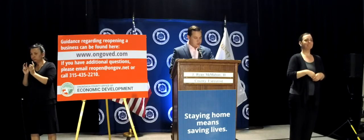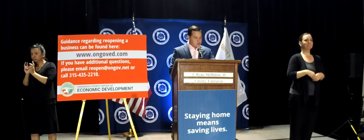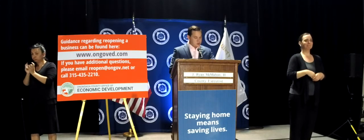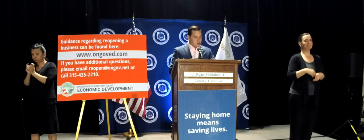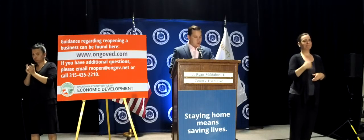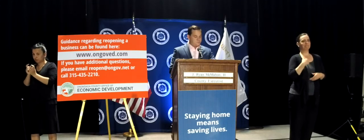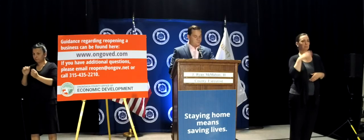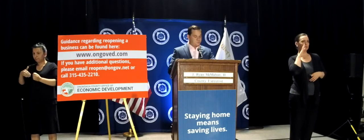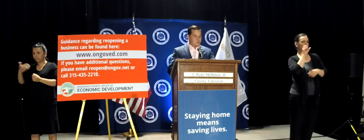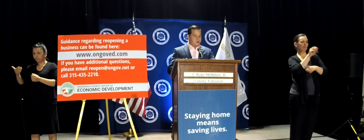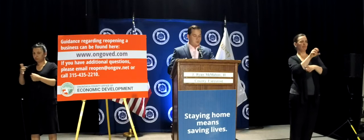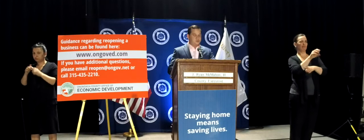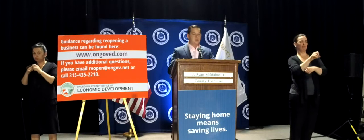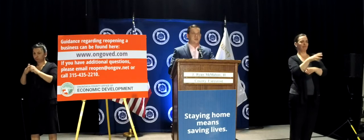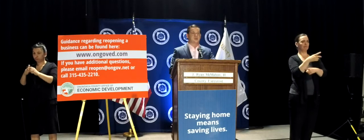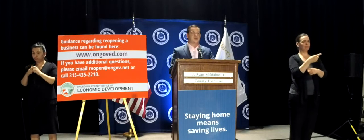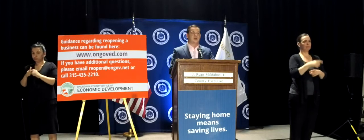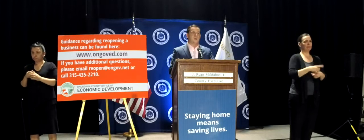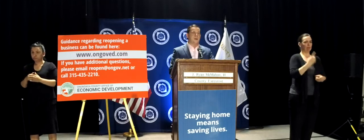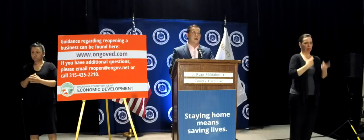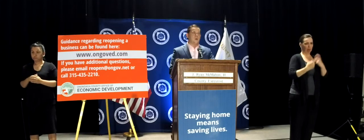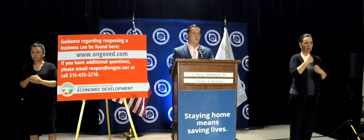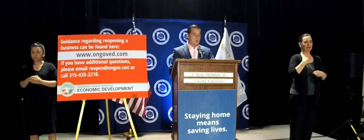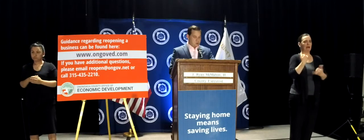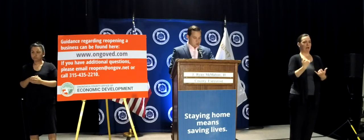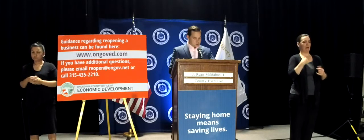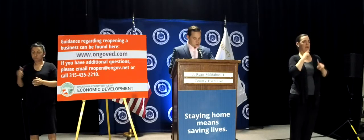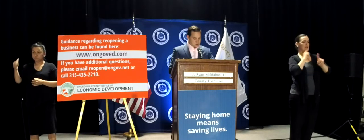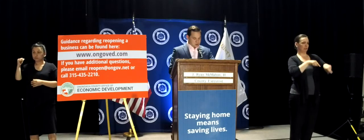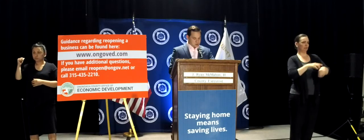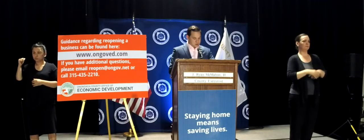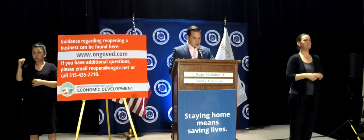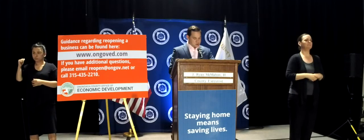questions. Again, we talked yesterday about